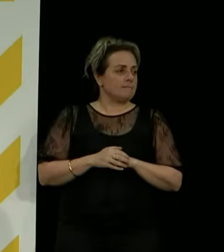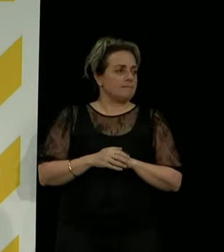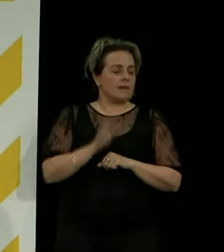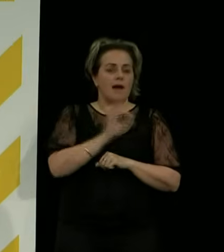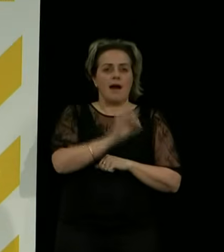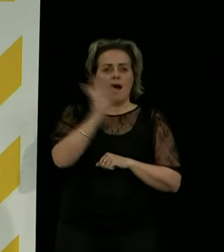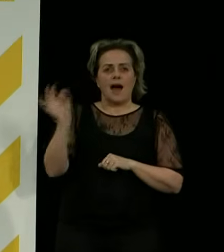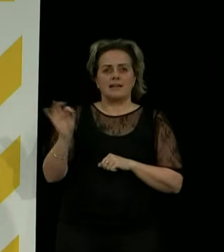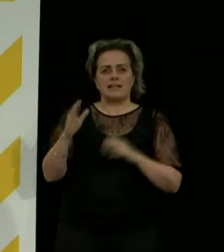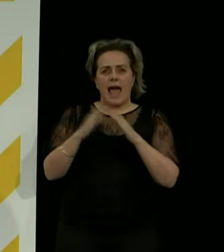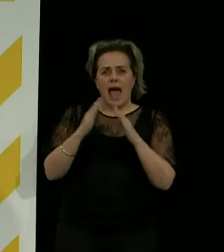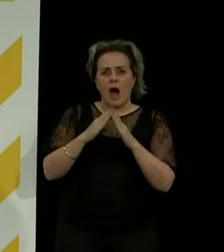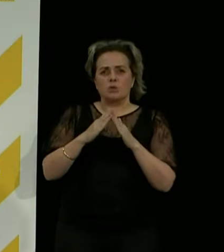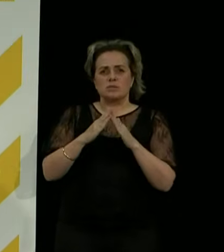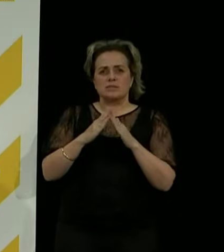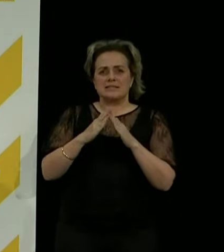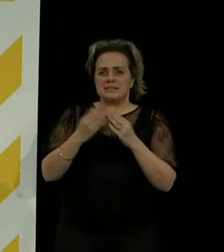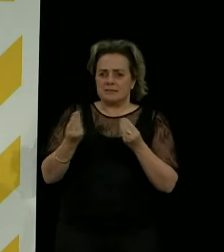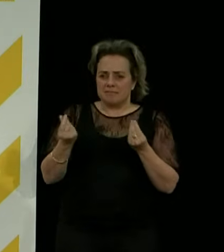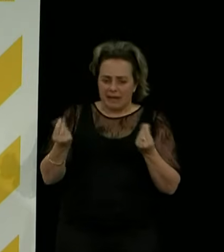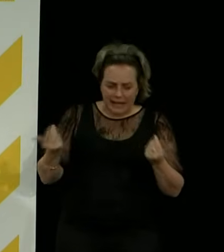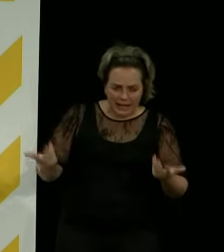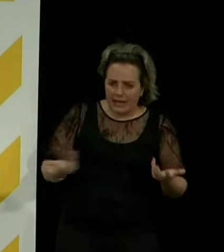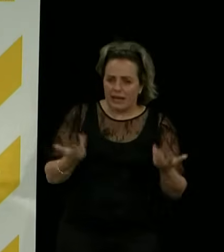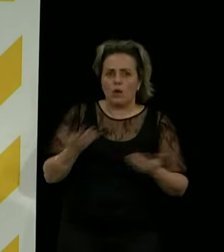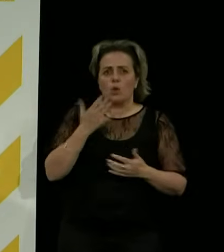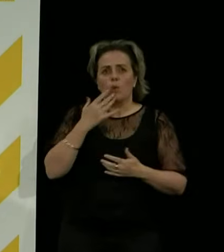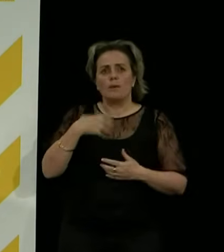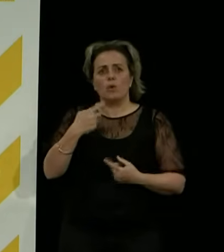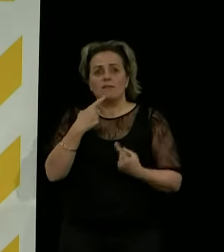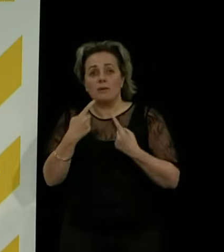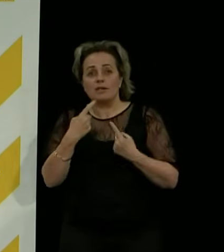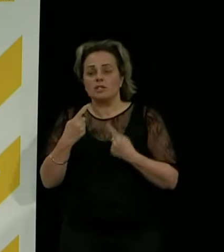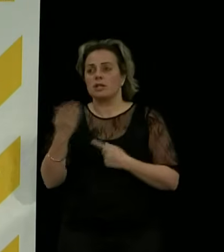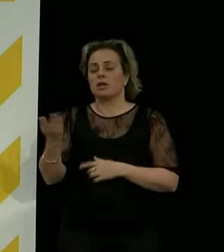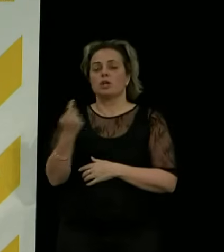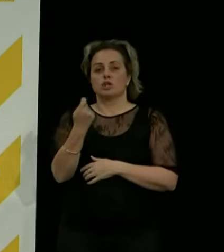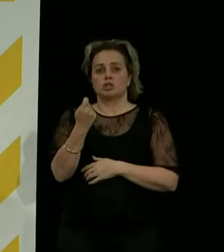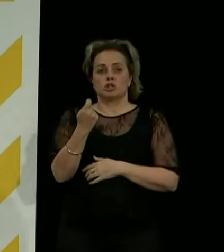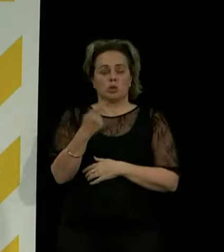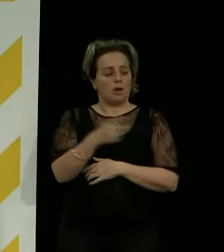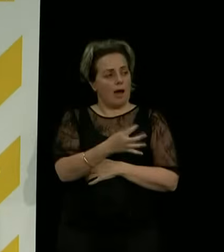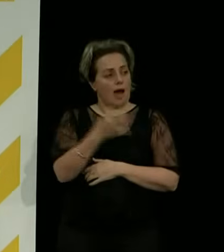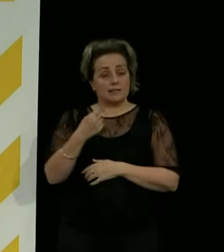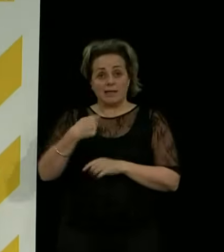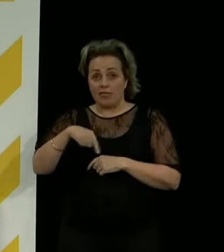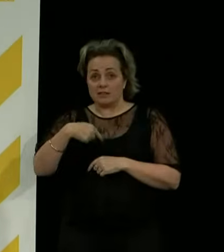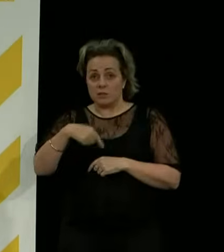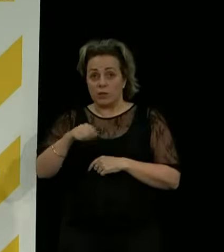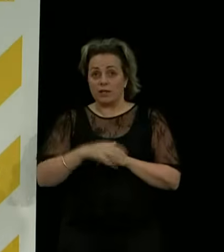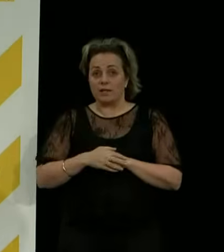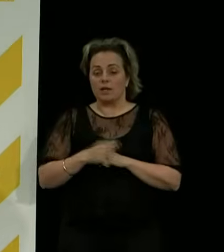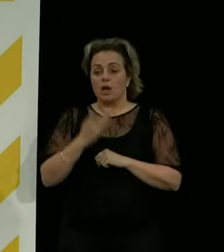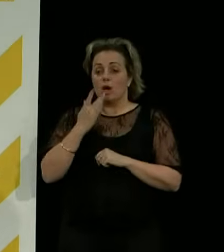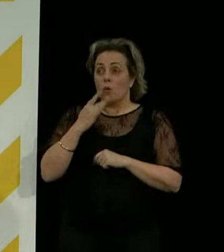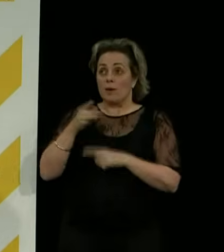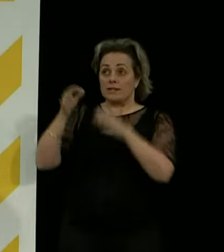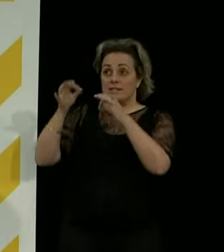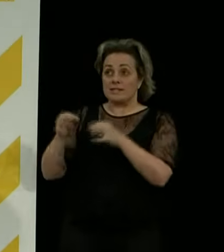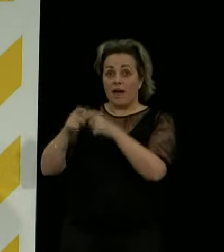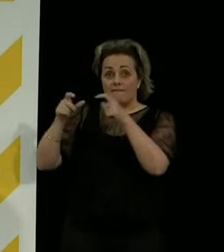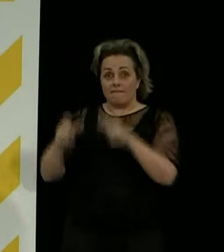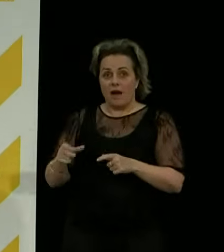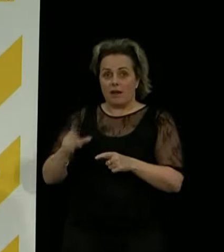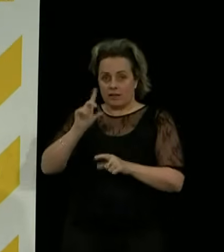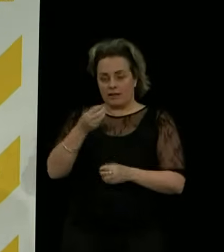we get more information on that? Shortly, but it's just not today, I'm afraid. When final decisions have been made,